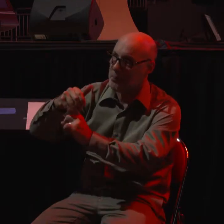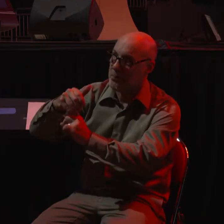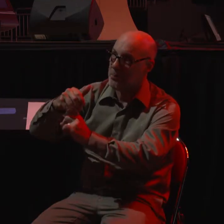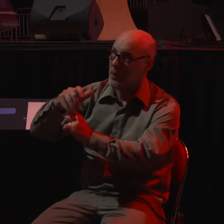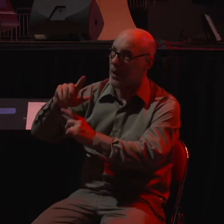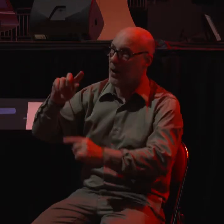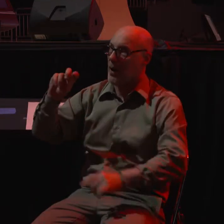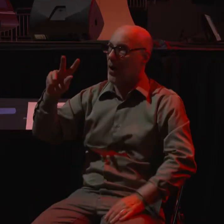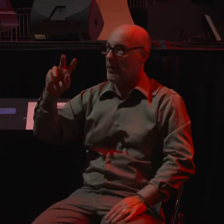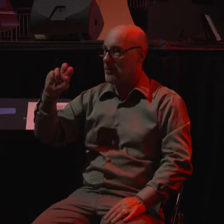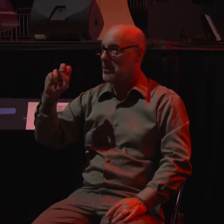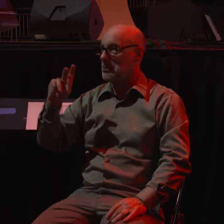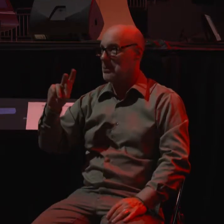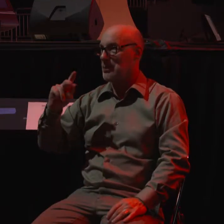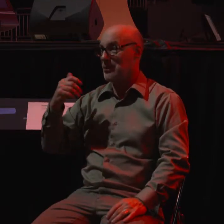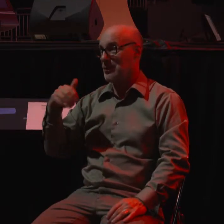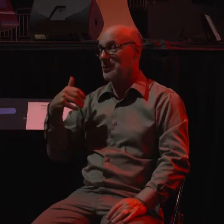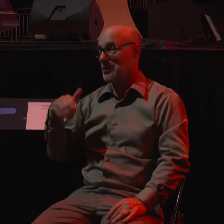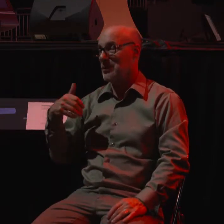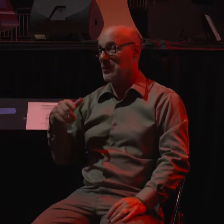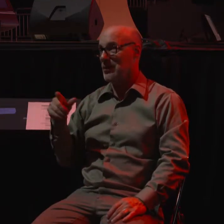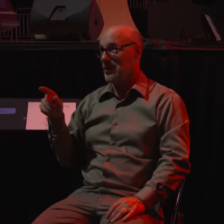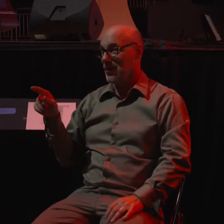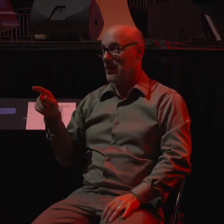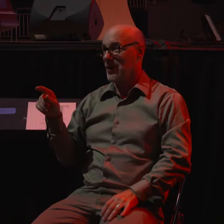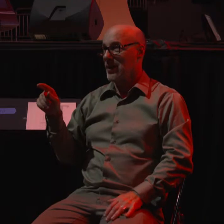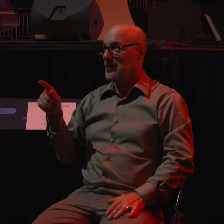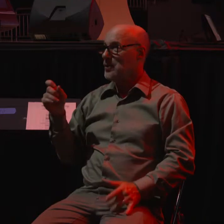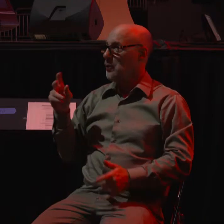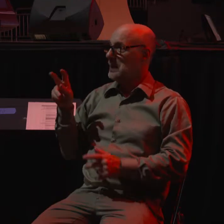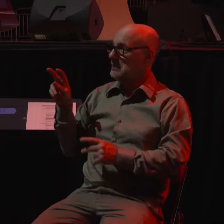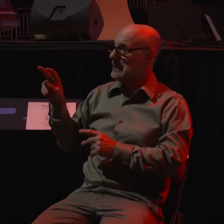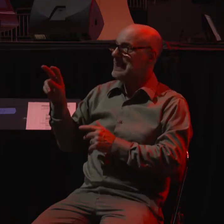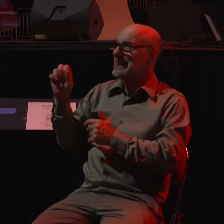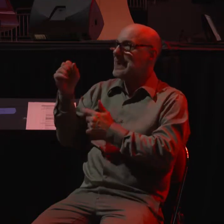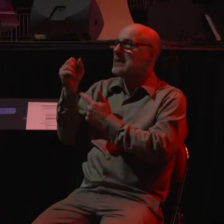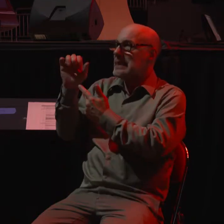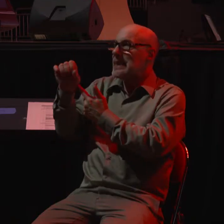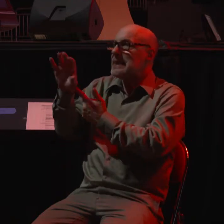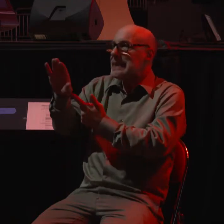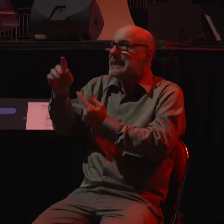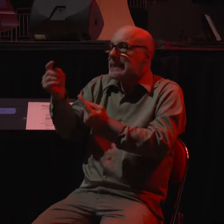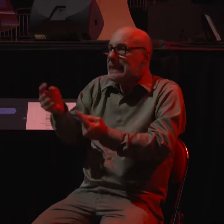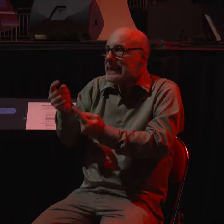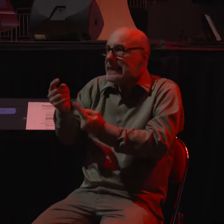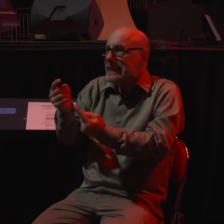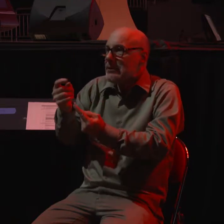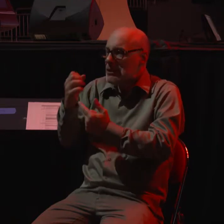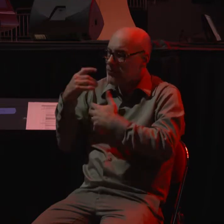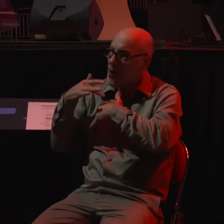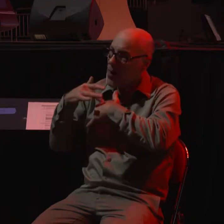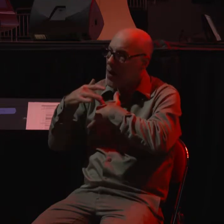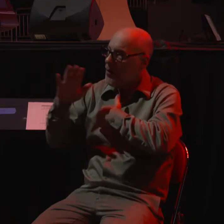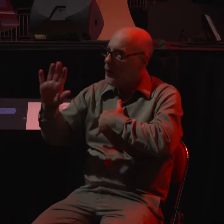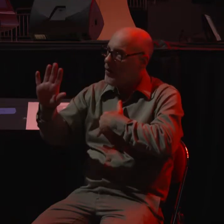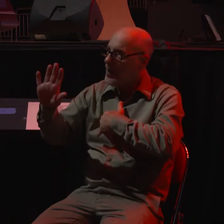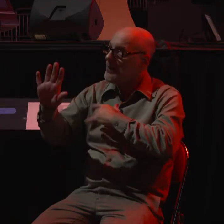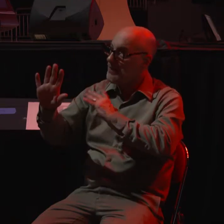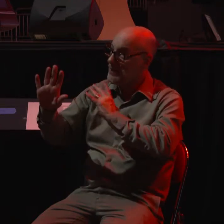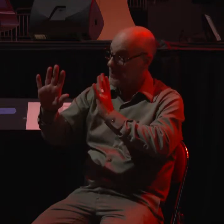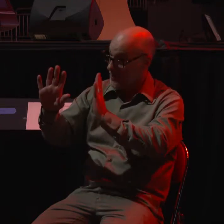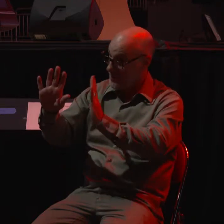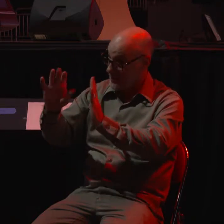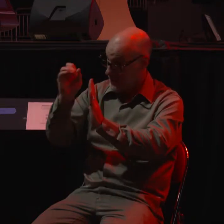like, when we think about his vices, we should push towards also trying to think critically about